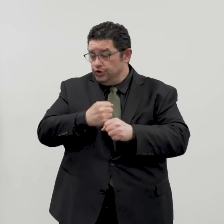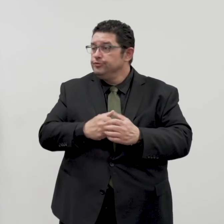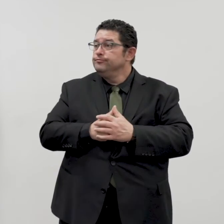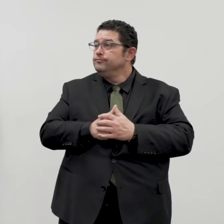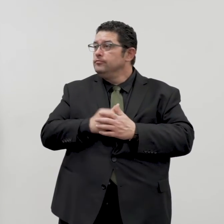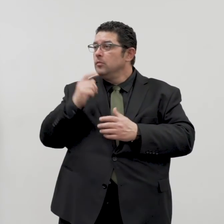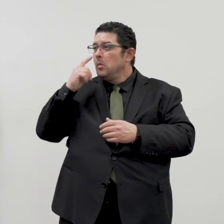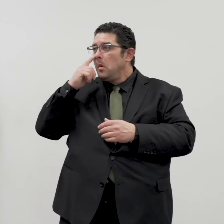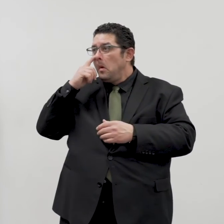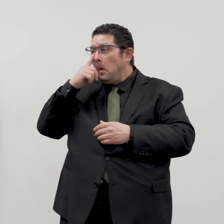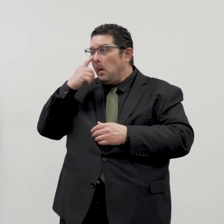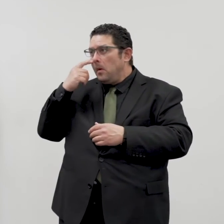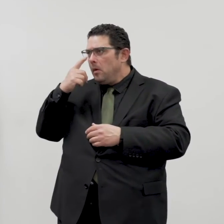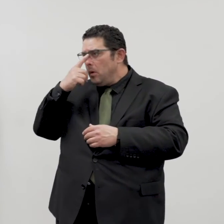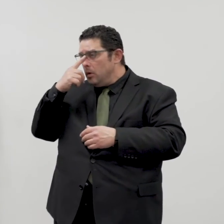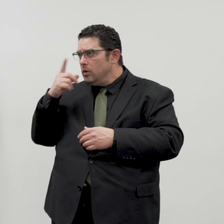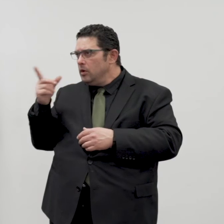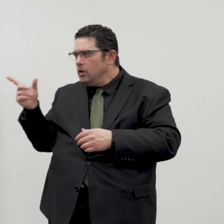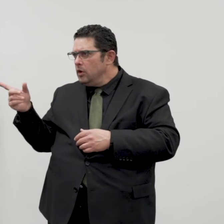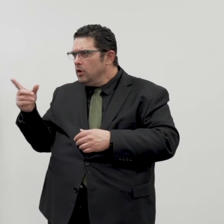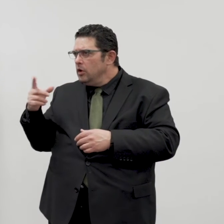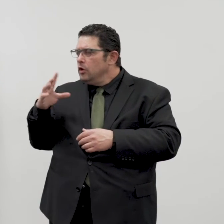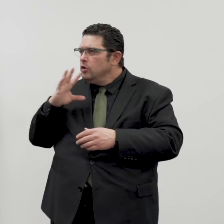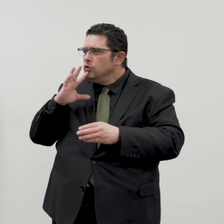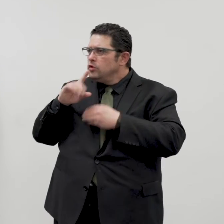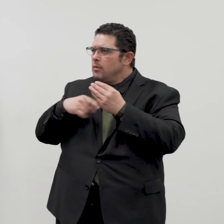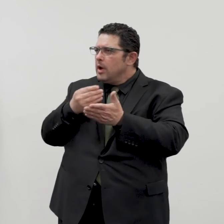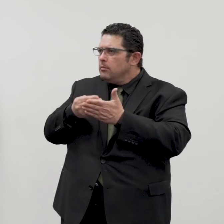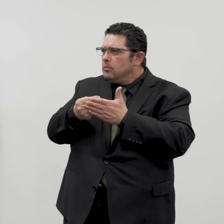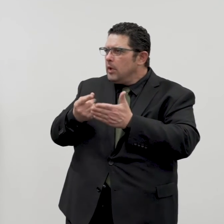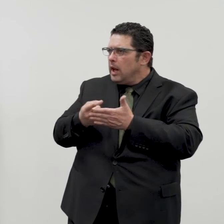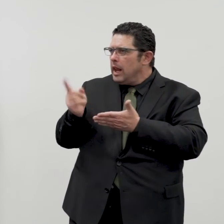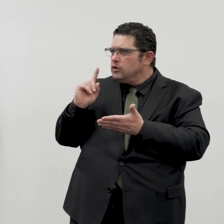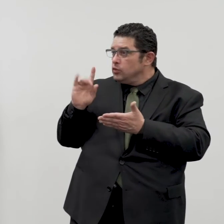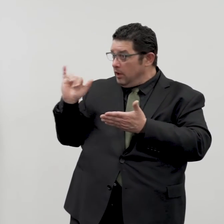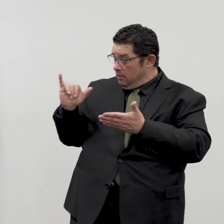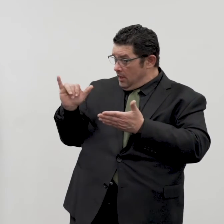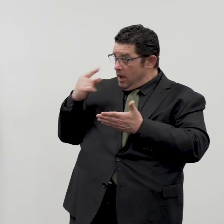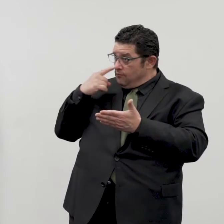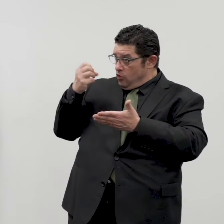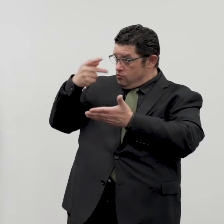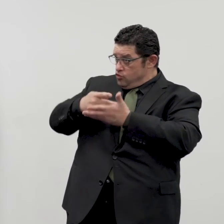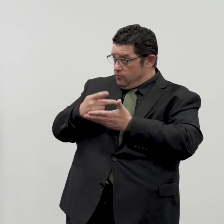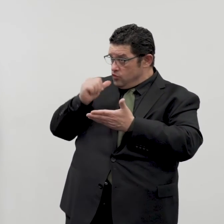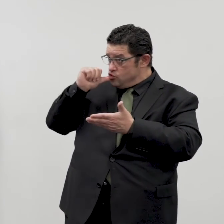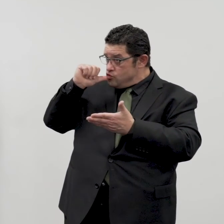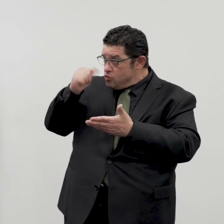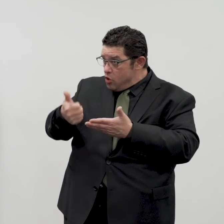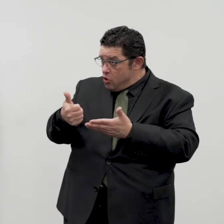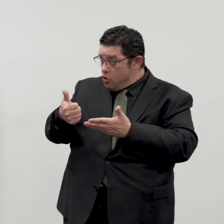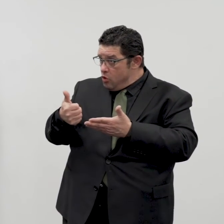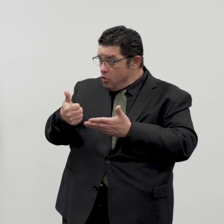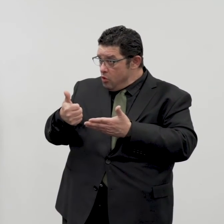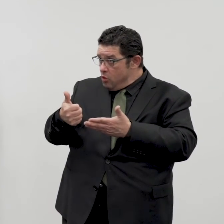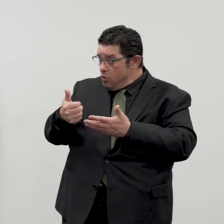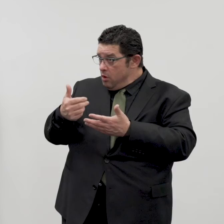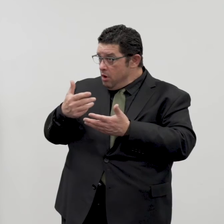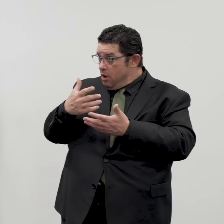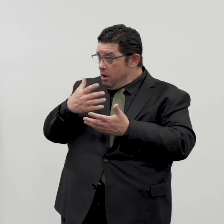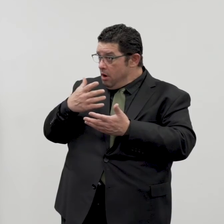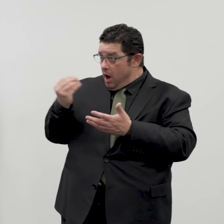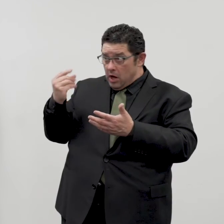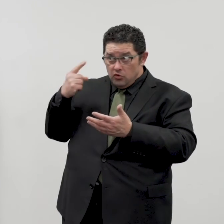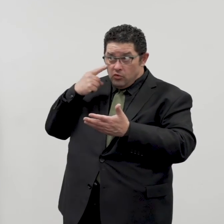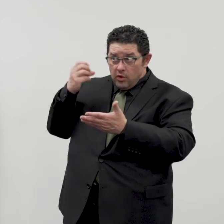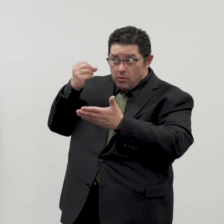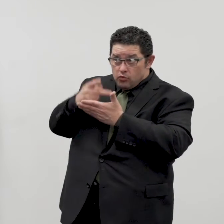The $7 million that you talked about last week, is that up for approval tomorrow on the county council? And if so, are you thinking that will get